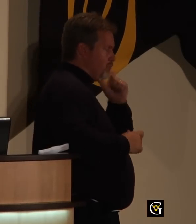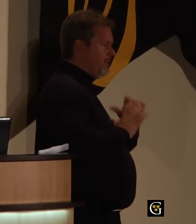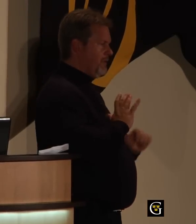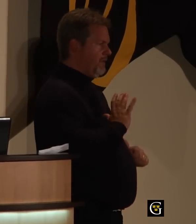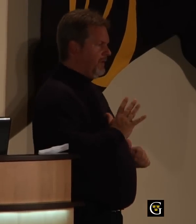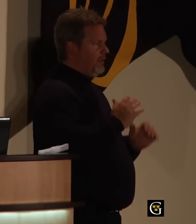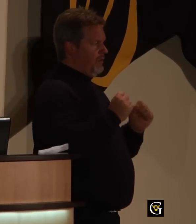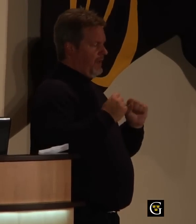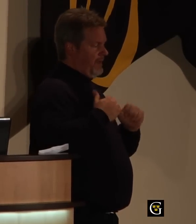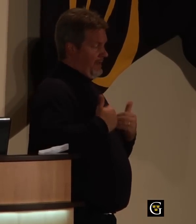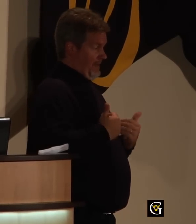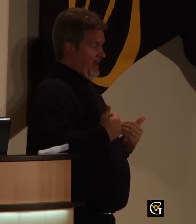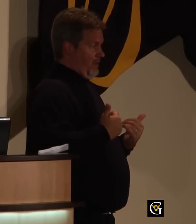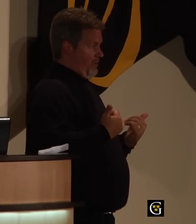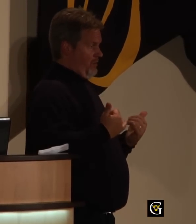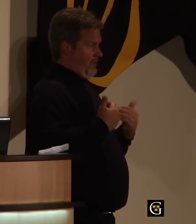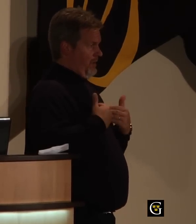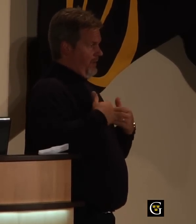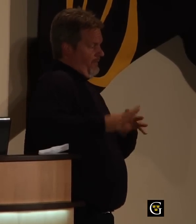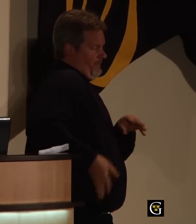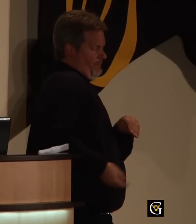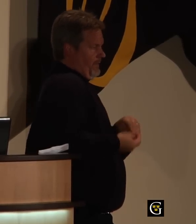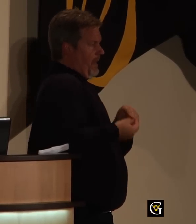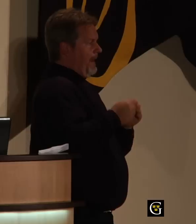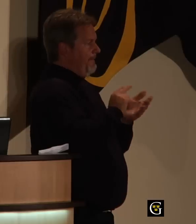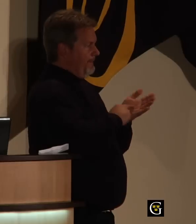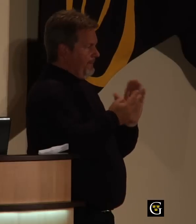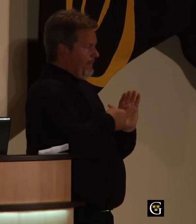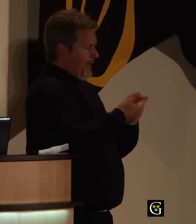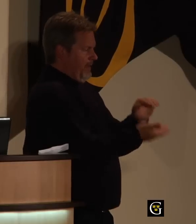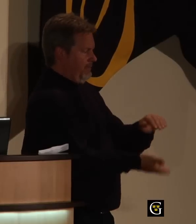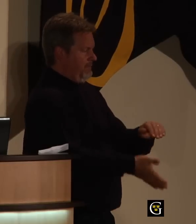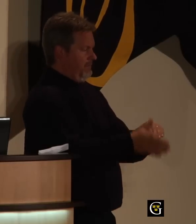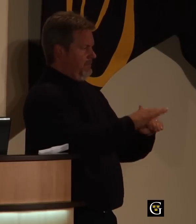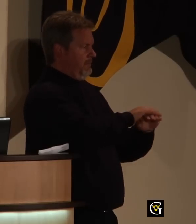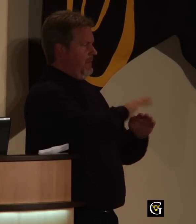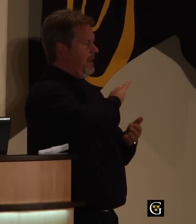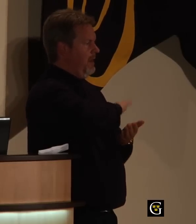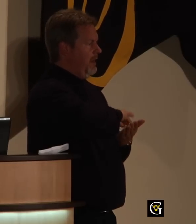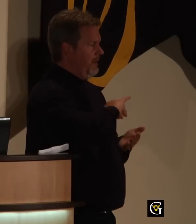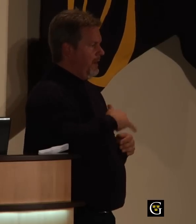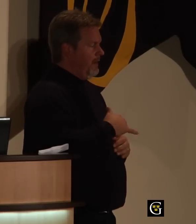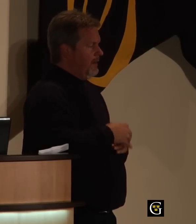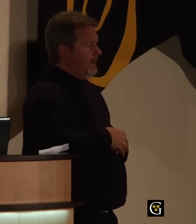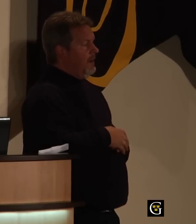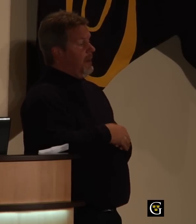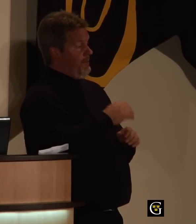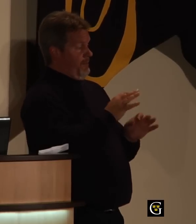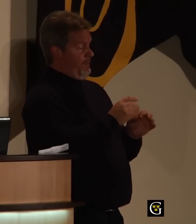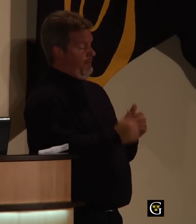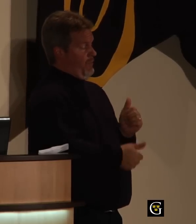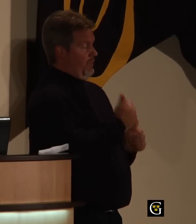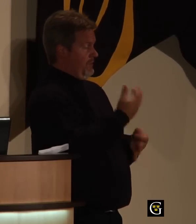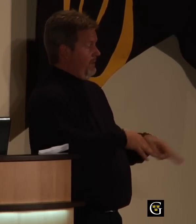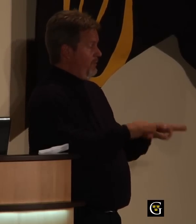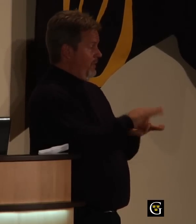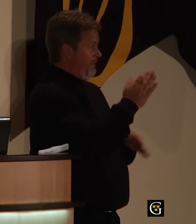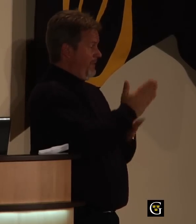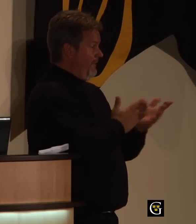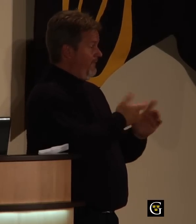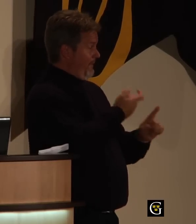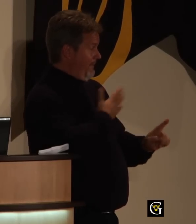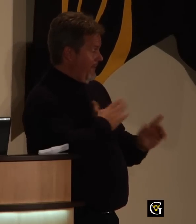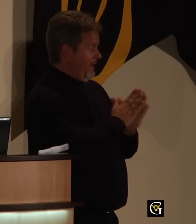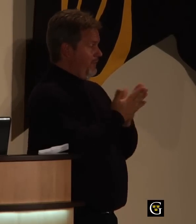layer of meaning layered on top of that communication. The most important aspect of it in the book I talk about is not so